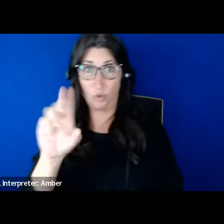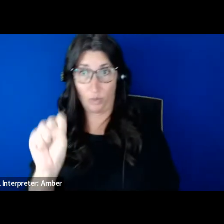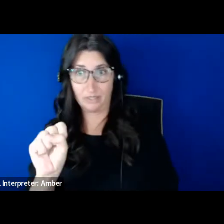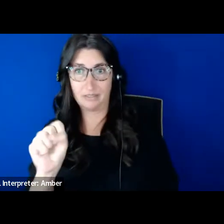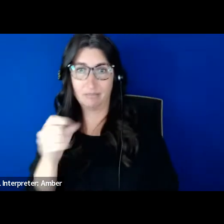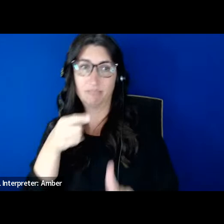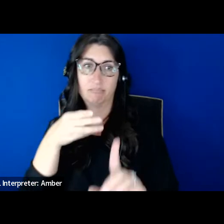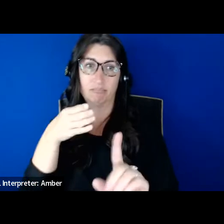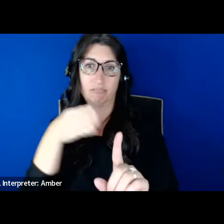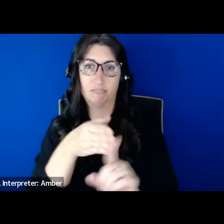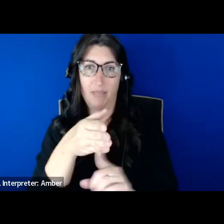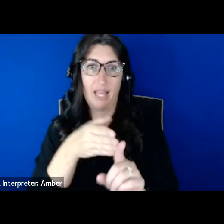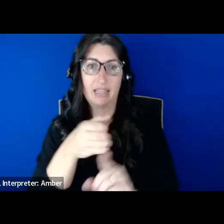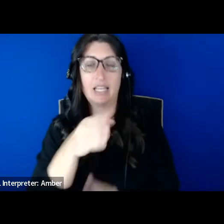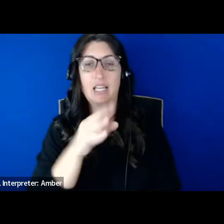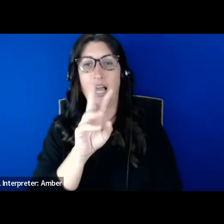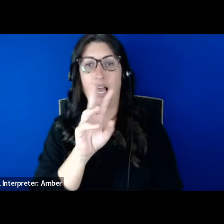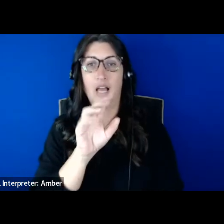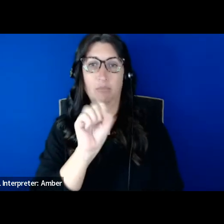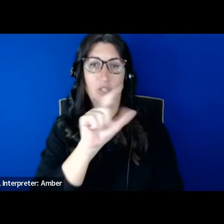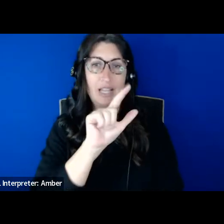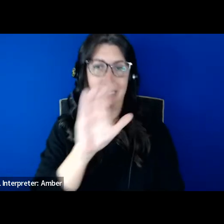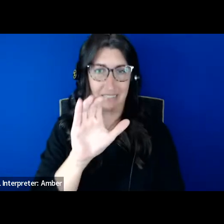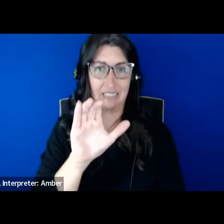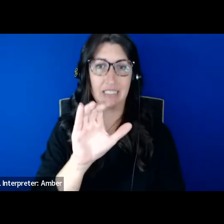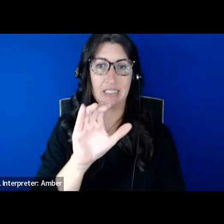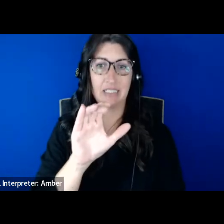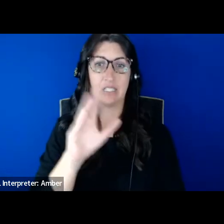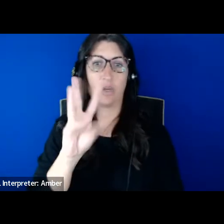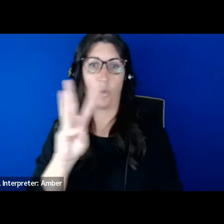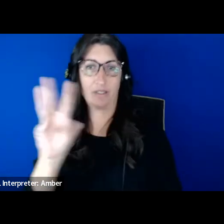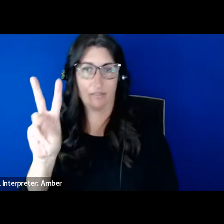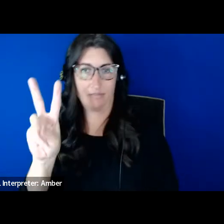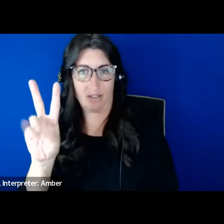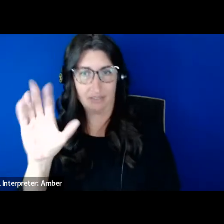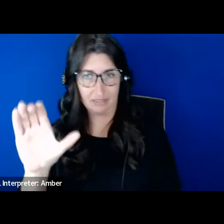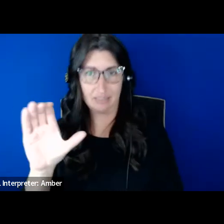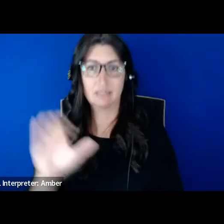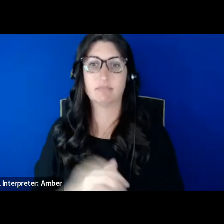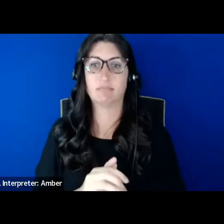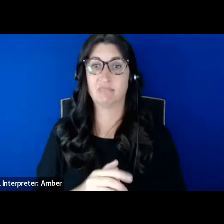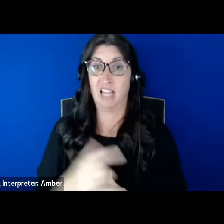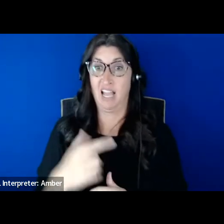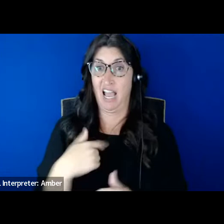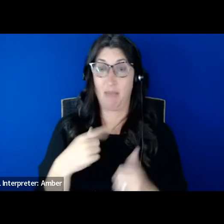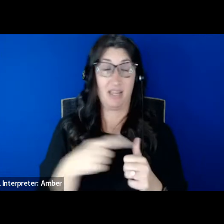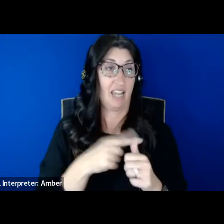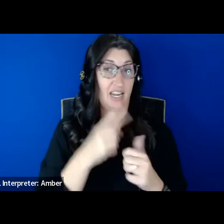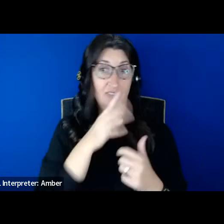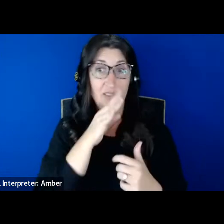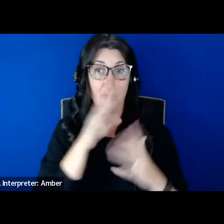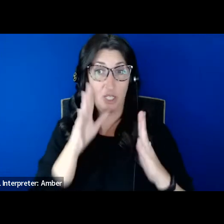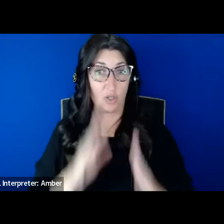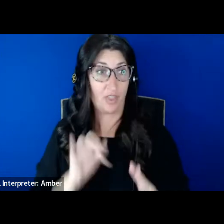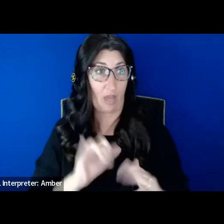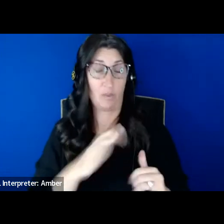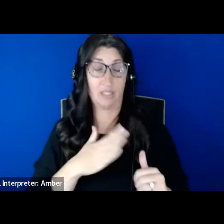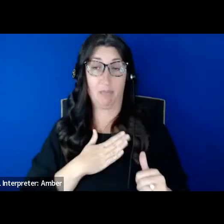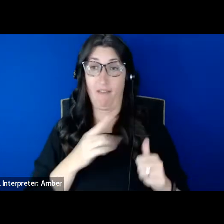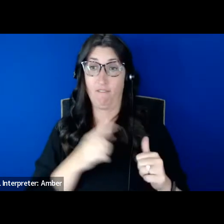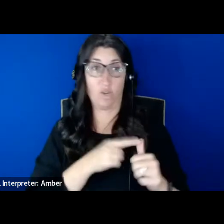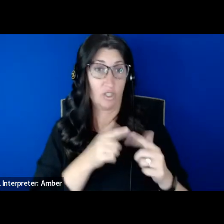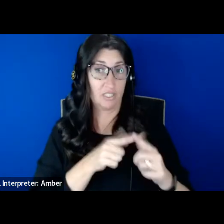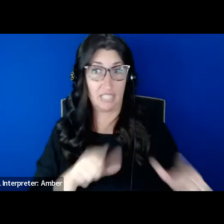and also in West Valley City. I am a native speaker of Tongan language. That was my first language. I grew